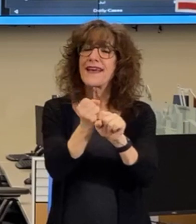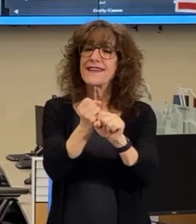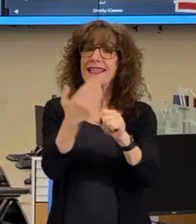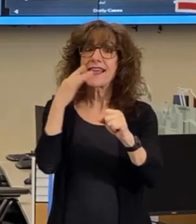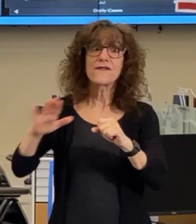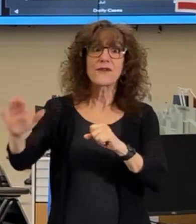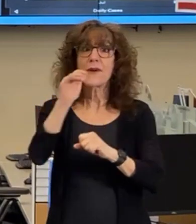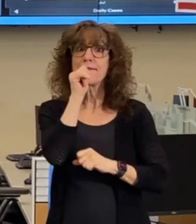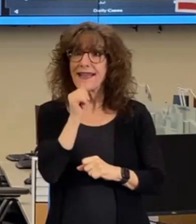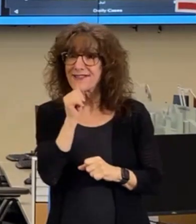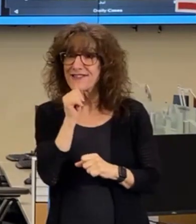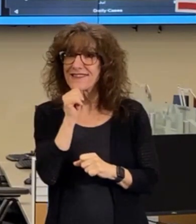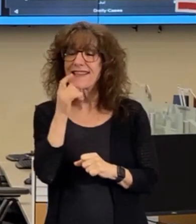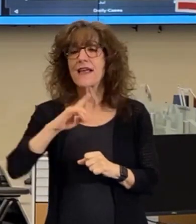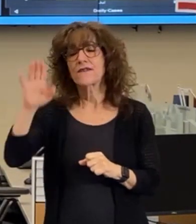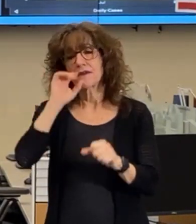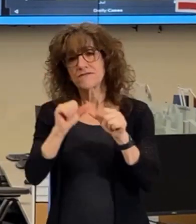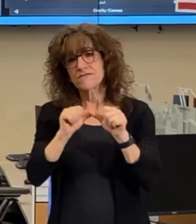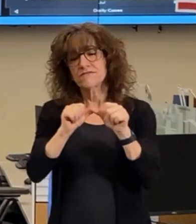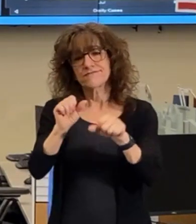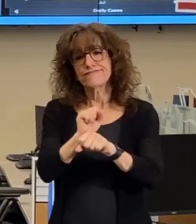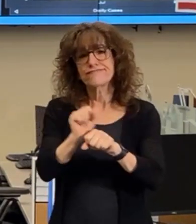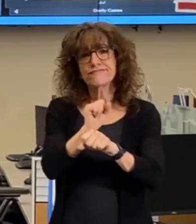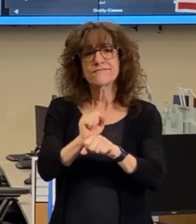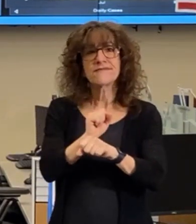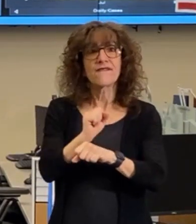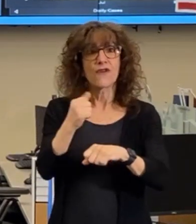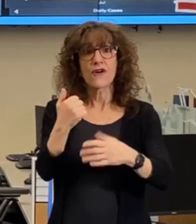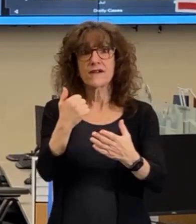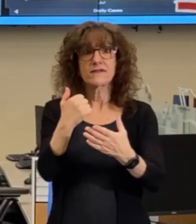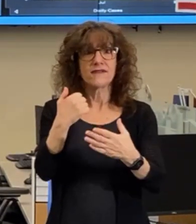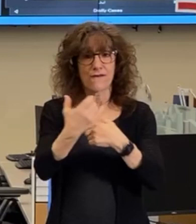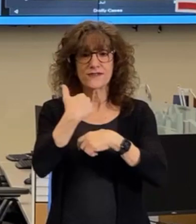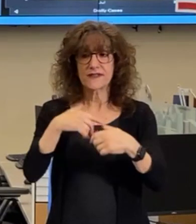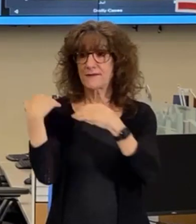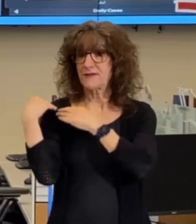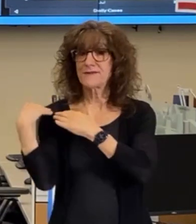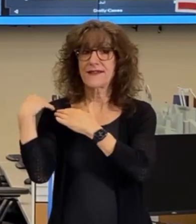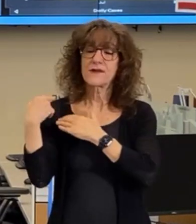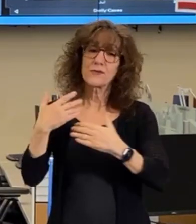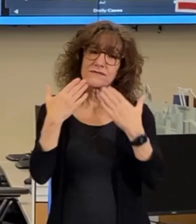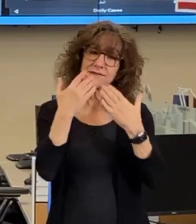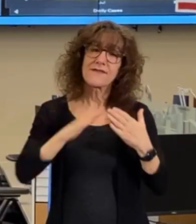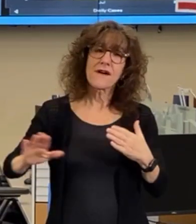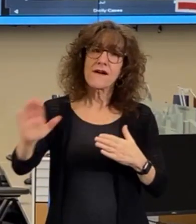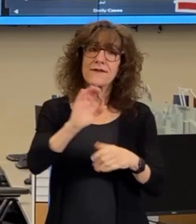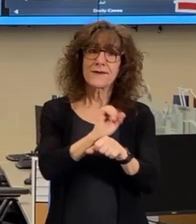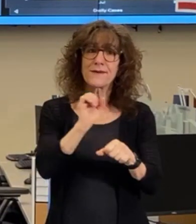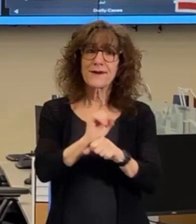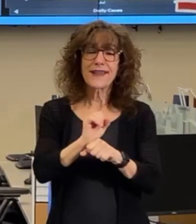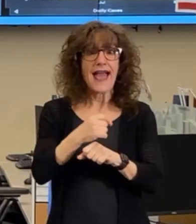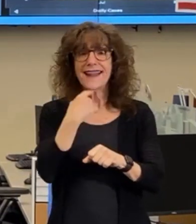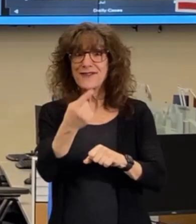for the patience and for the diligence. I want to thank you for holding us accountable. We just appreciate all of your efforts. And I